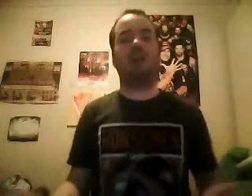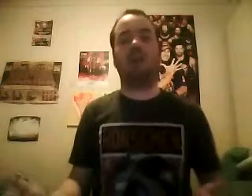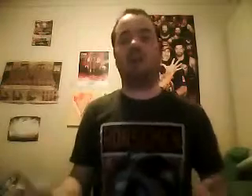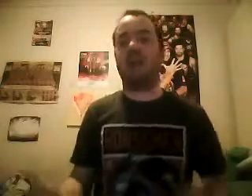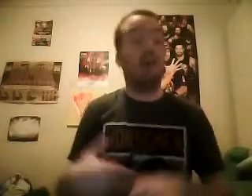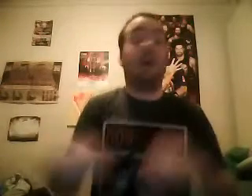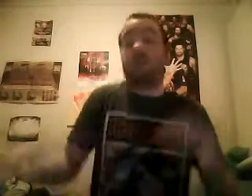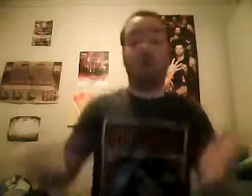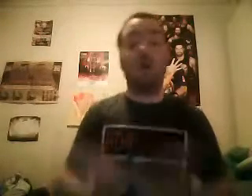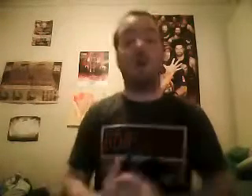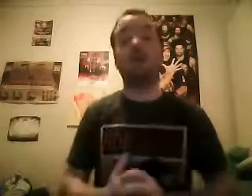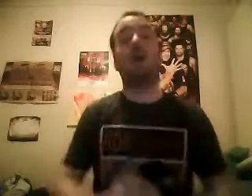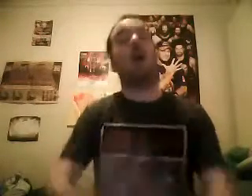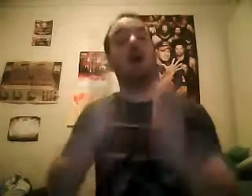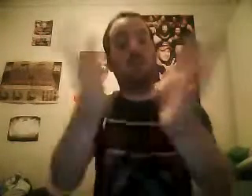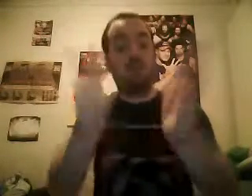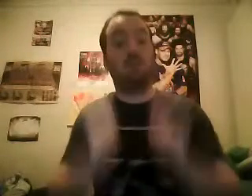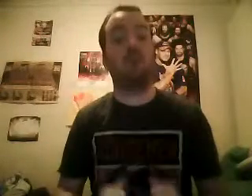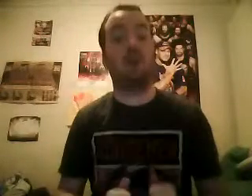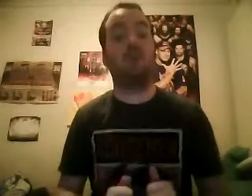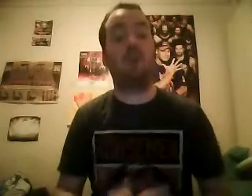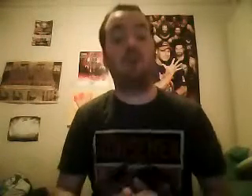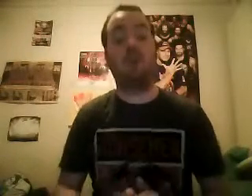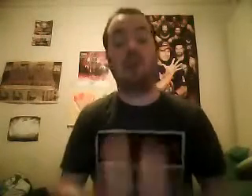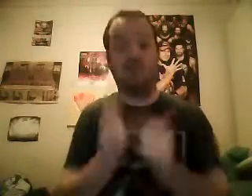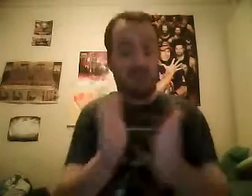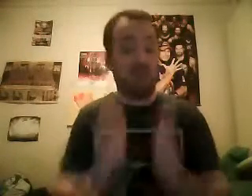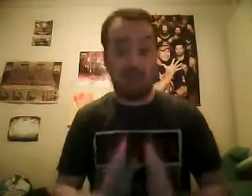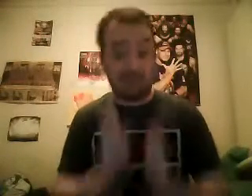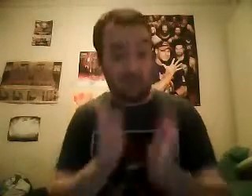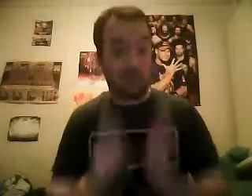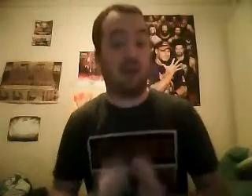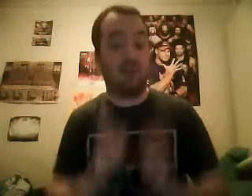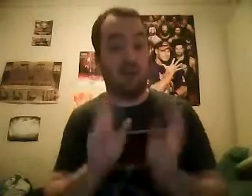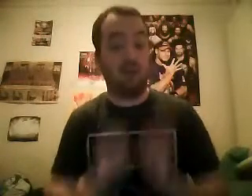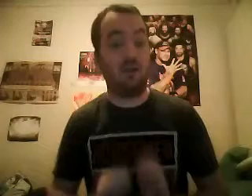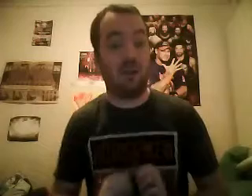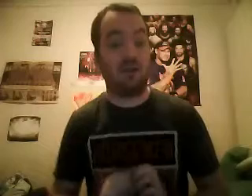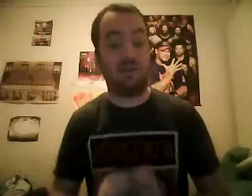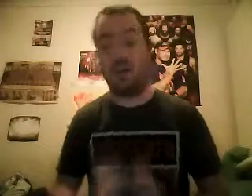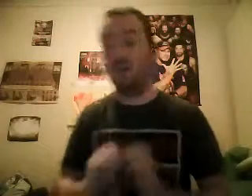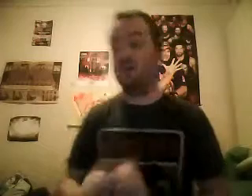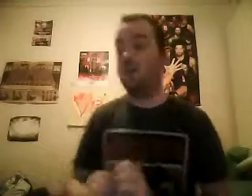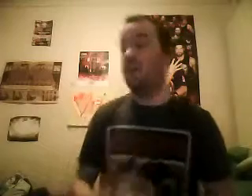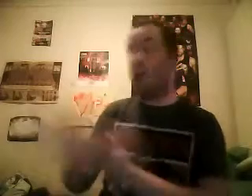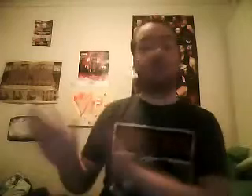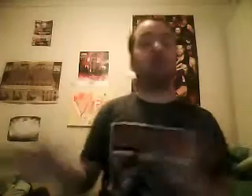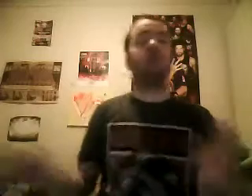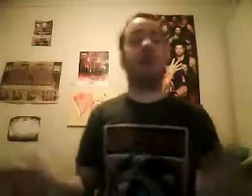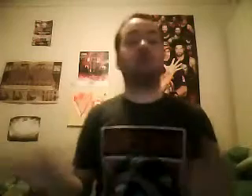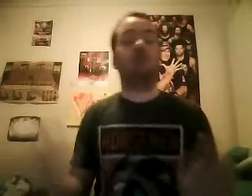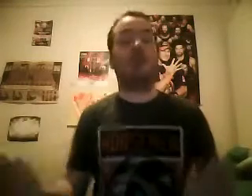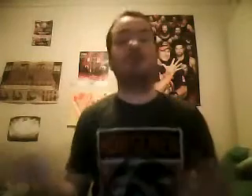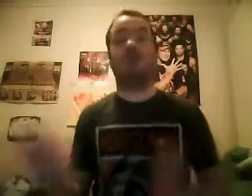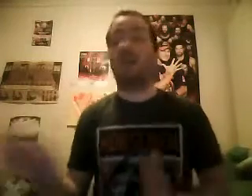like. And you know what? I'm going to play the role of you fans to tell you guys how you guys sound. I don't like Charlotte Flair